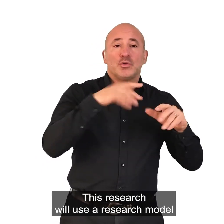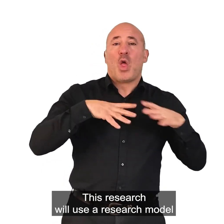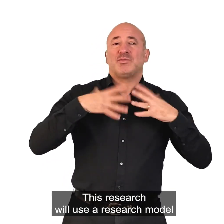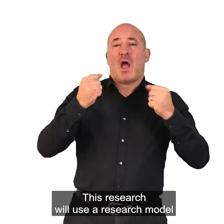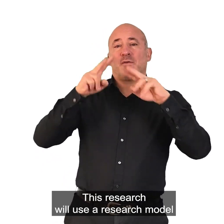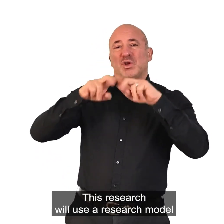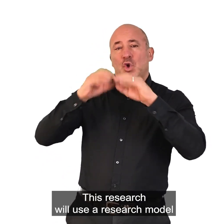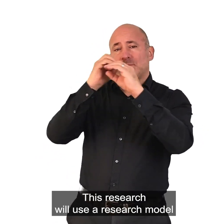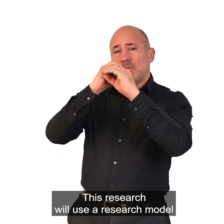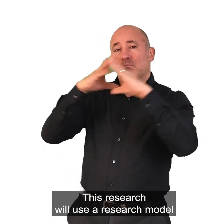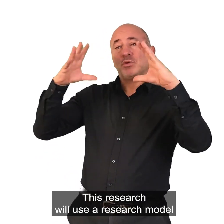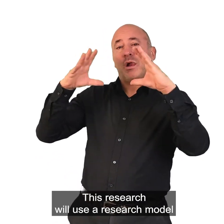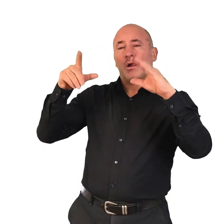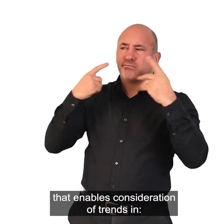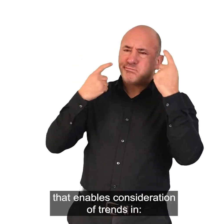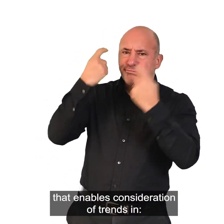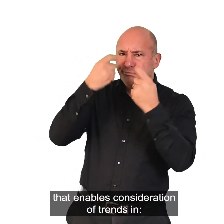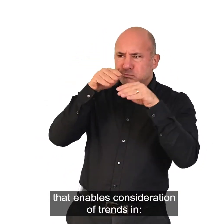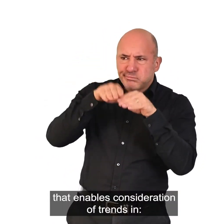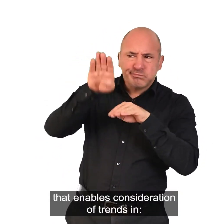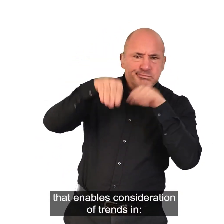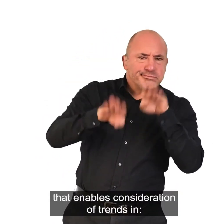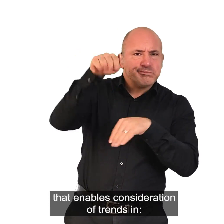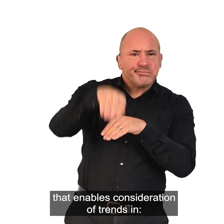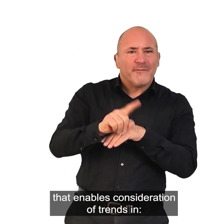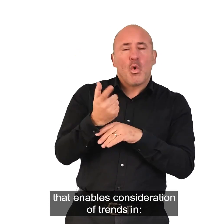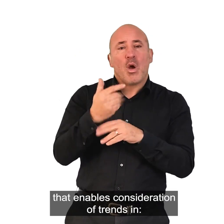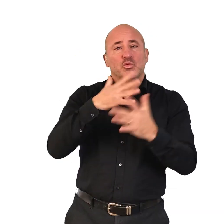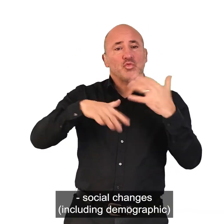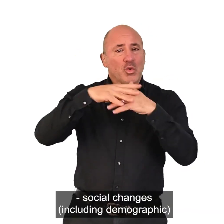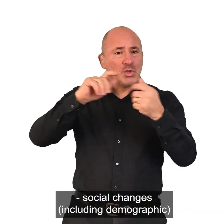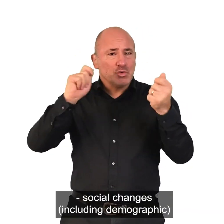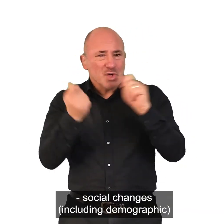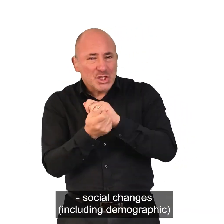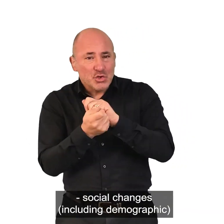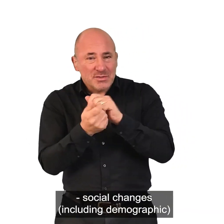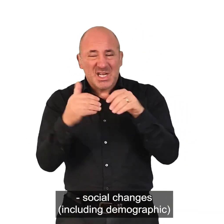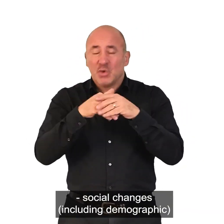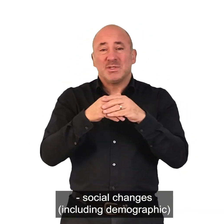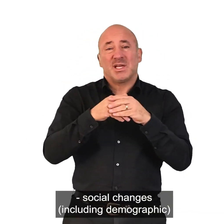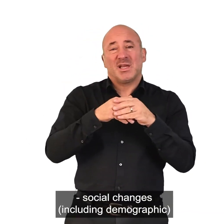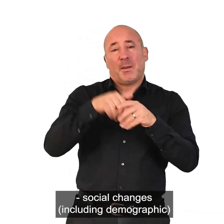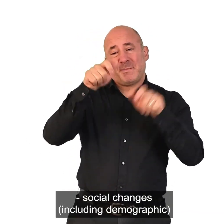model that enables consideration of trends in social changes, including demographic,